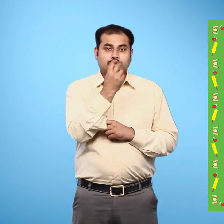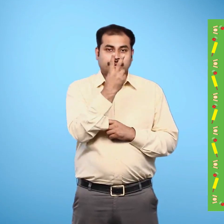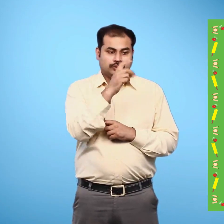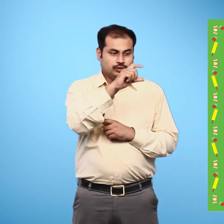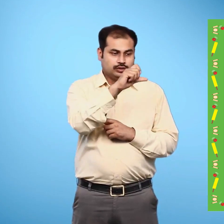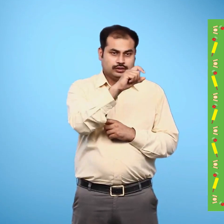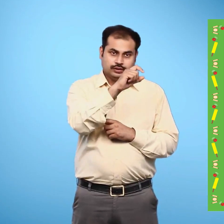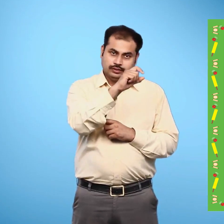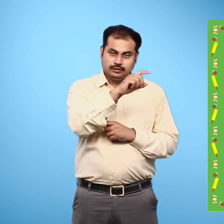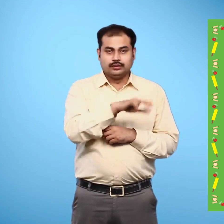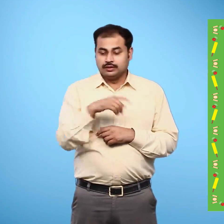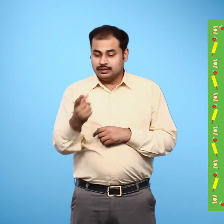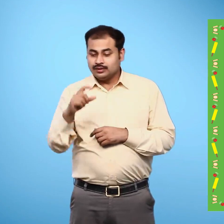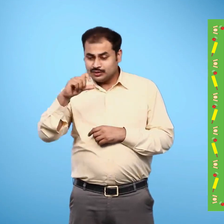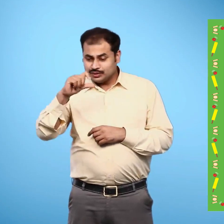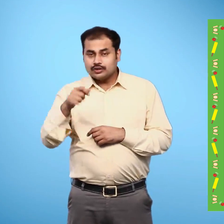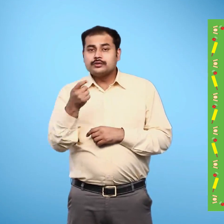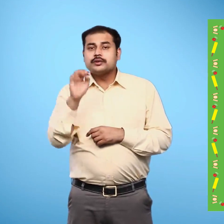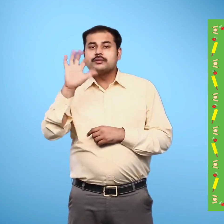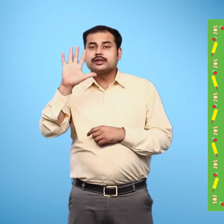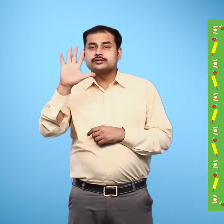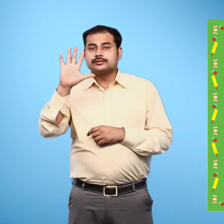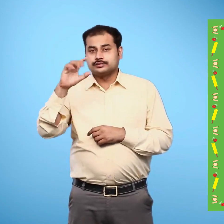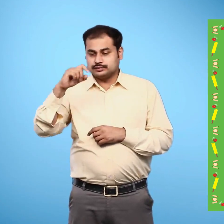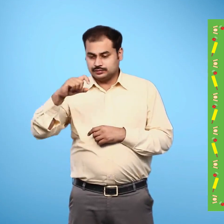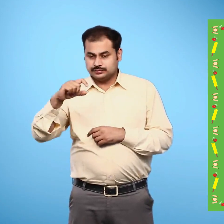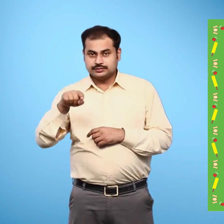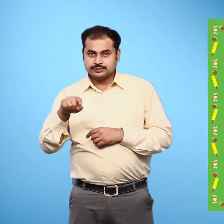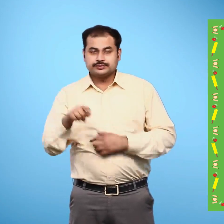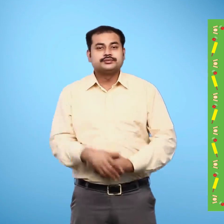rupee 2 each. This chapter ends here. Enjoy learning.